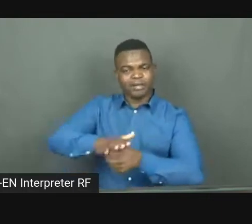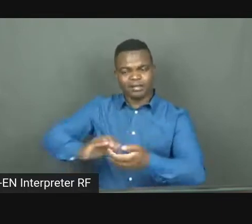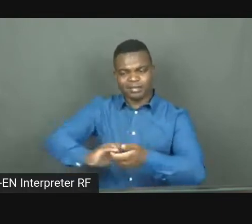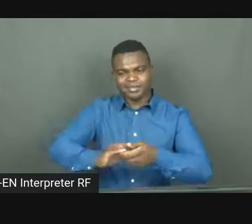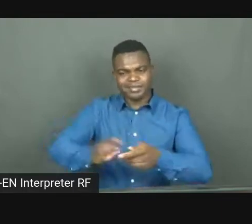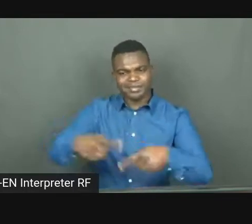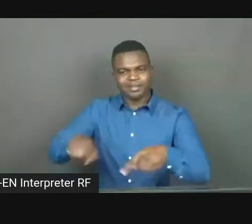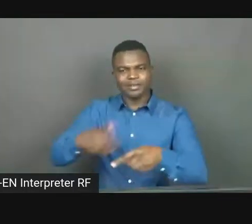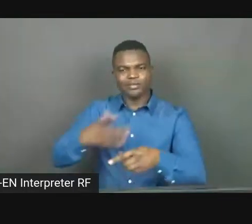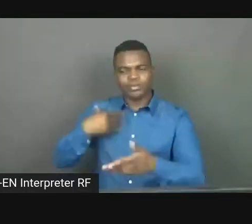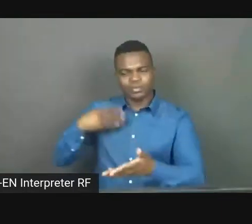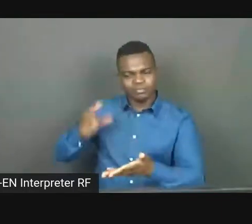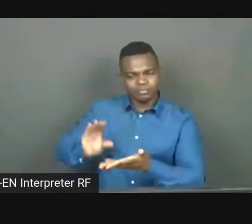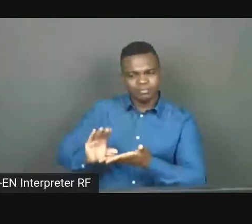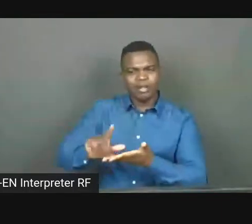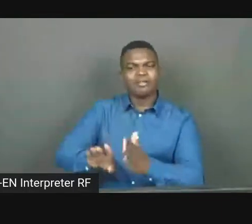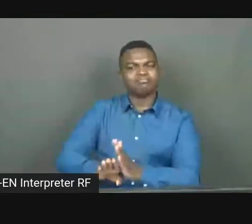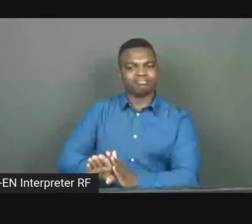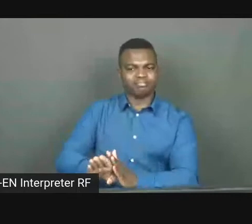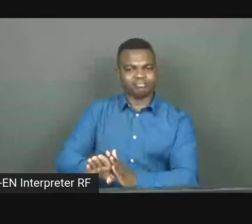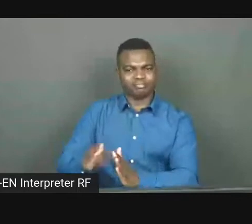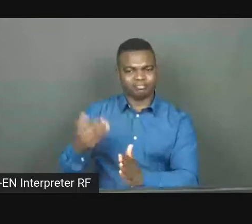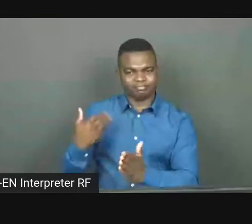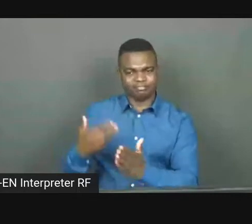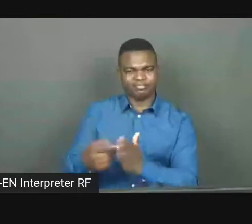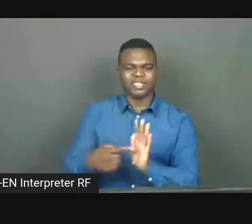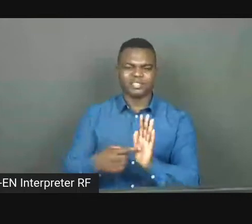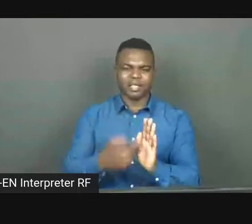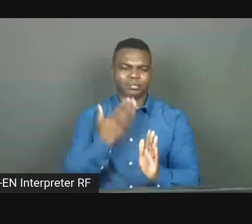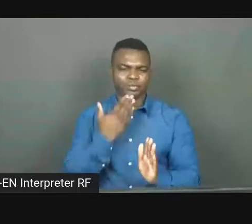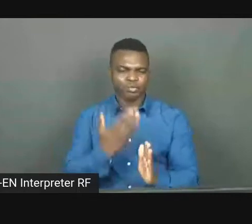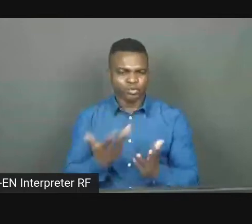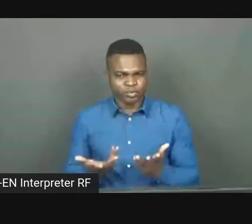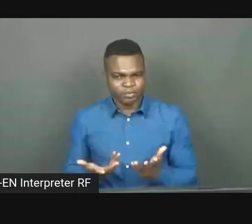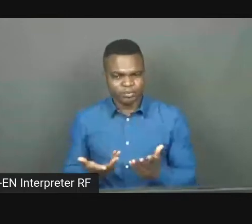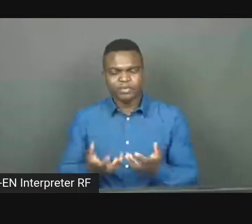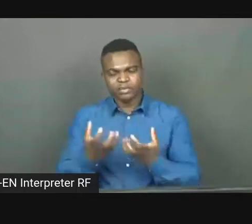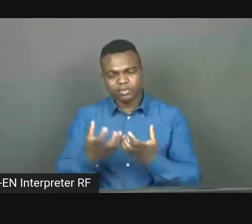little progress, and with many donors,